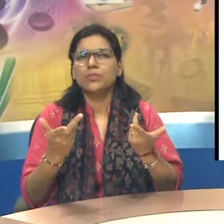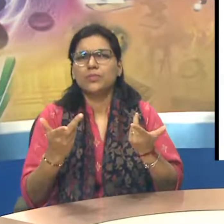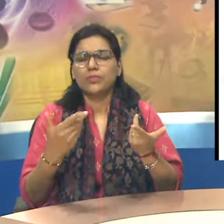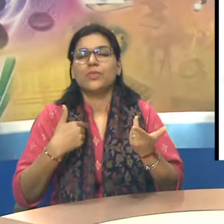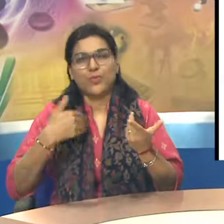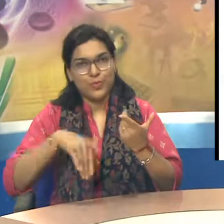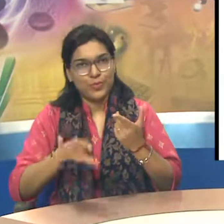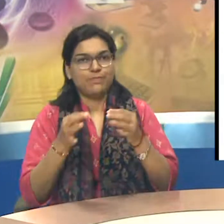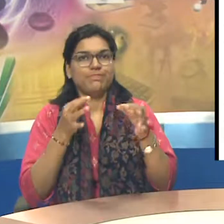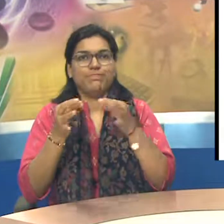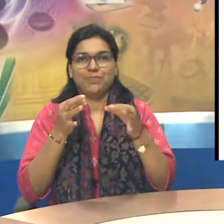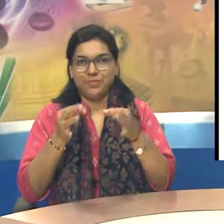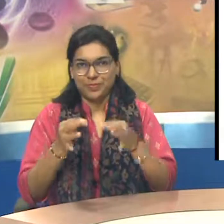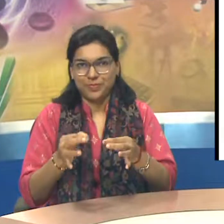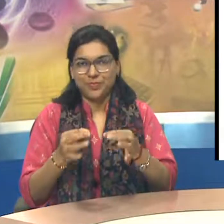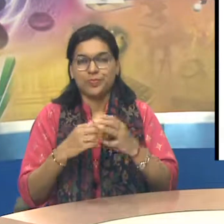Define communication.